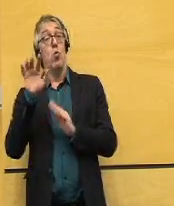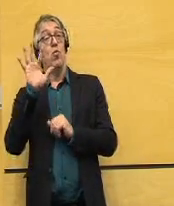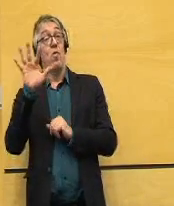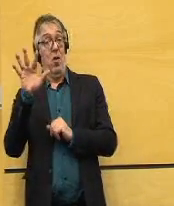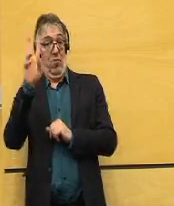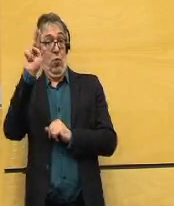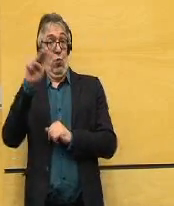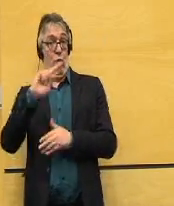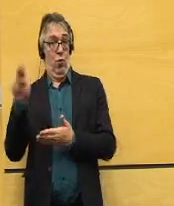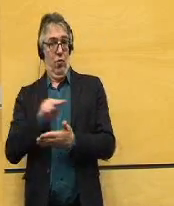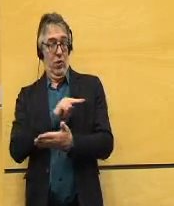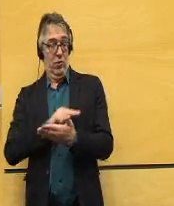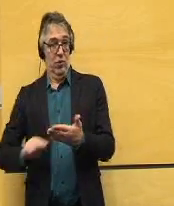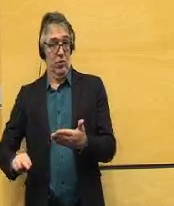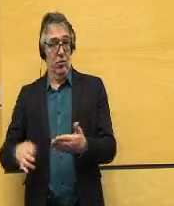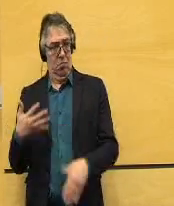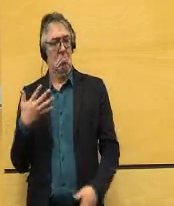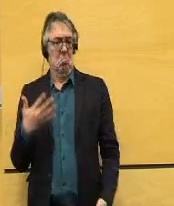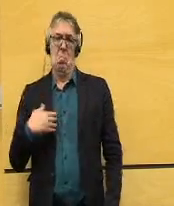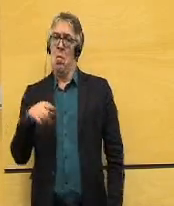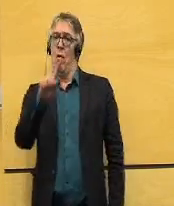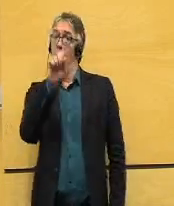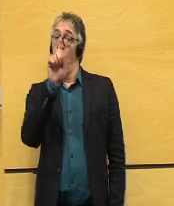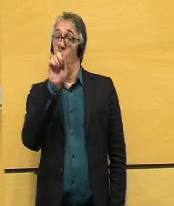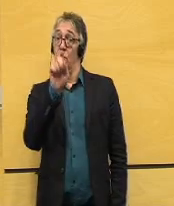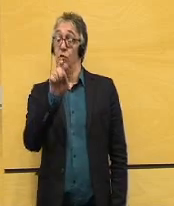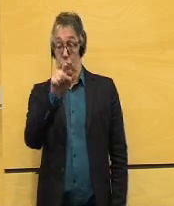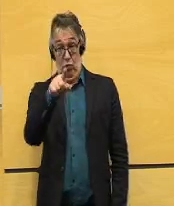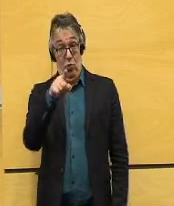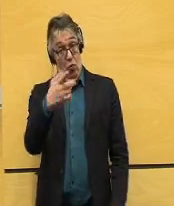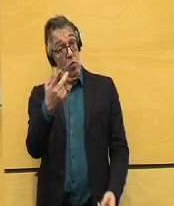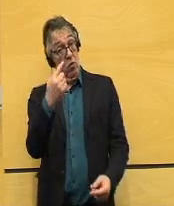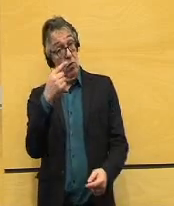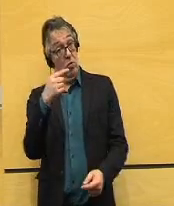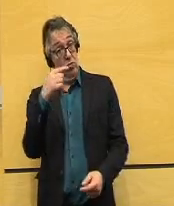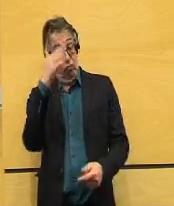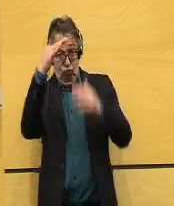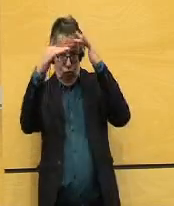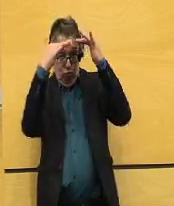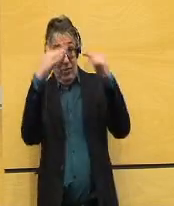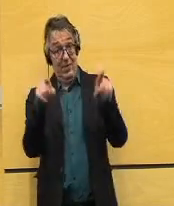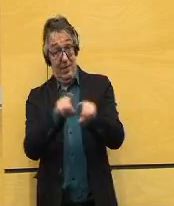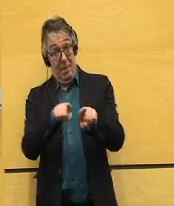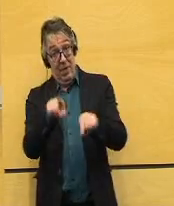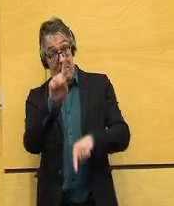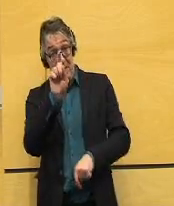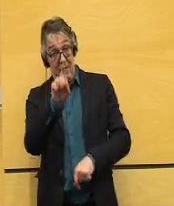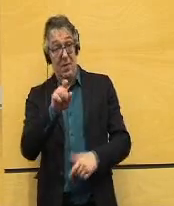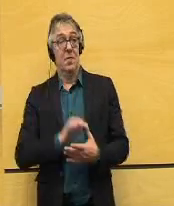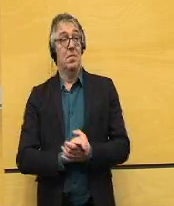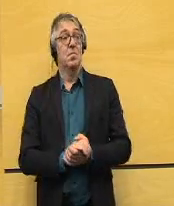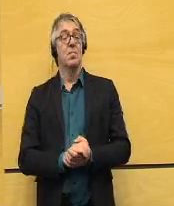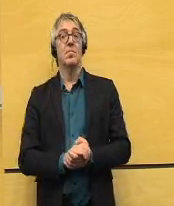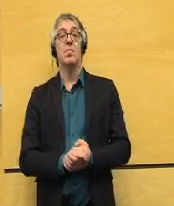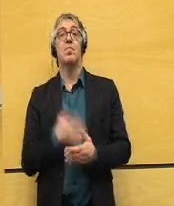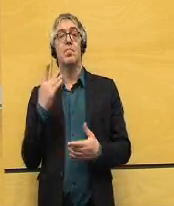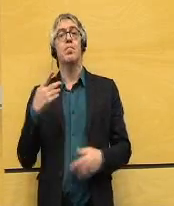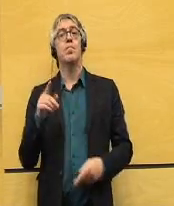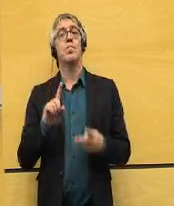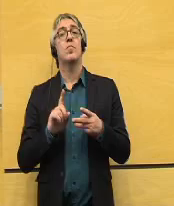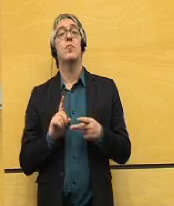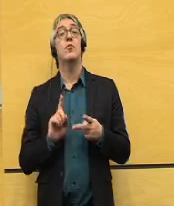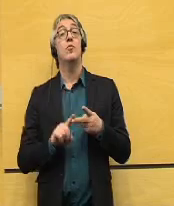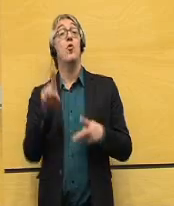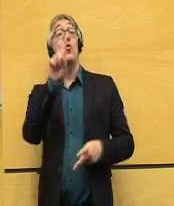question is, do you intend to repeal same? My question in relation to the second cluster relates